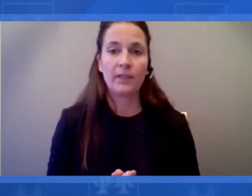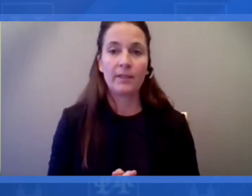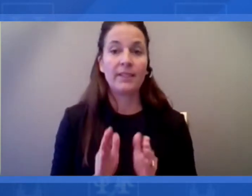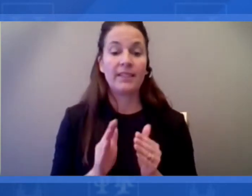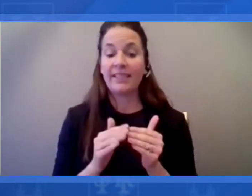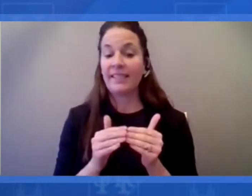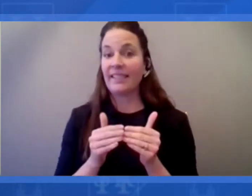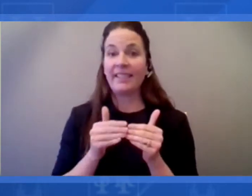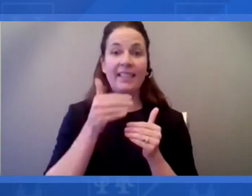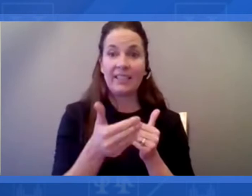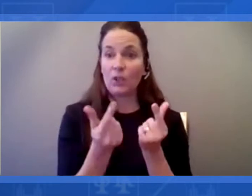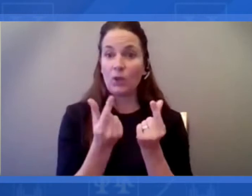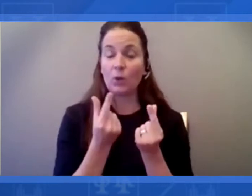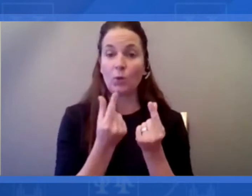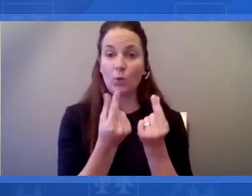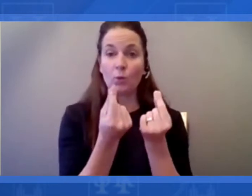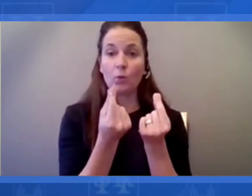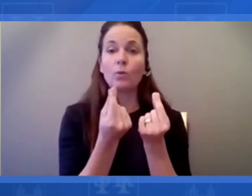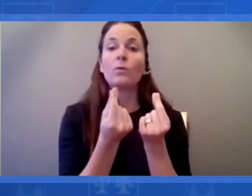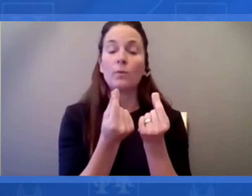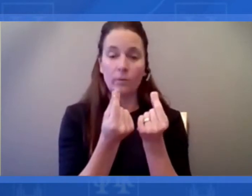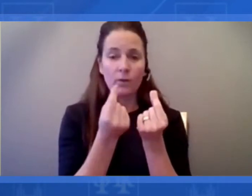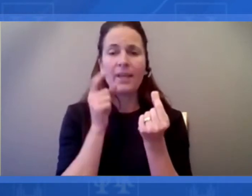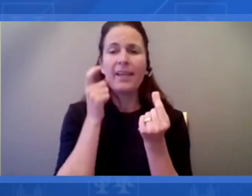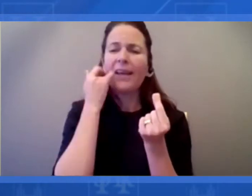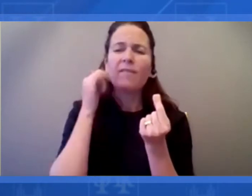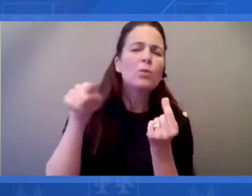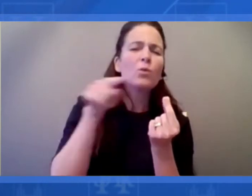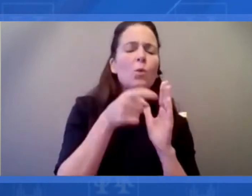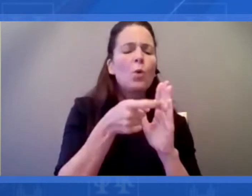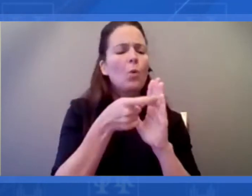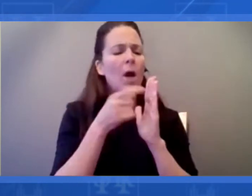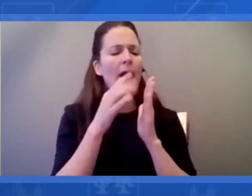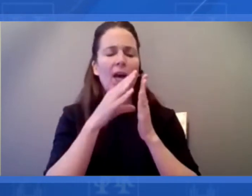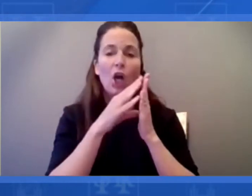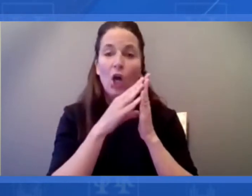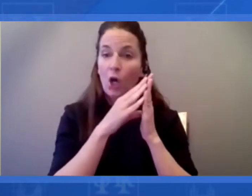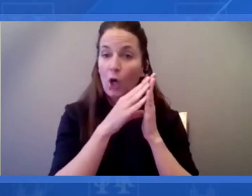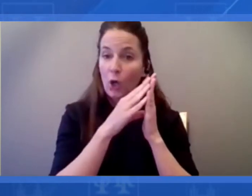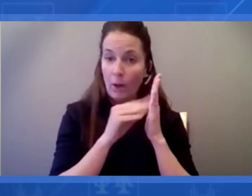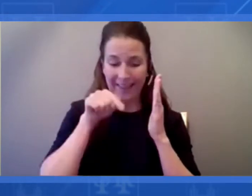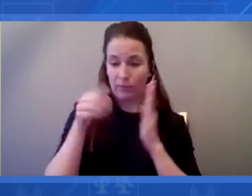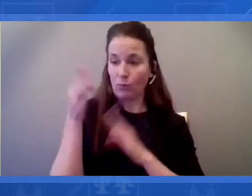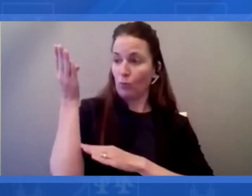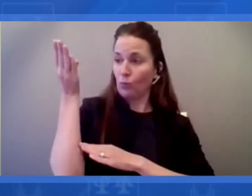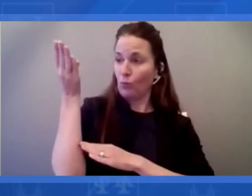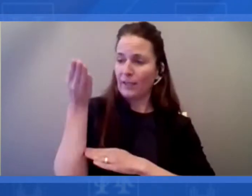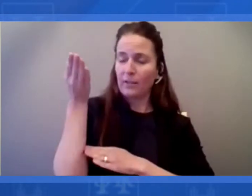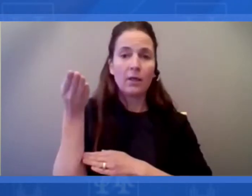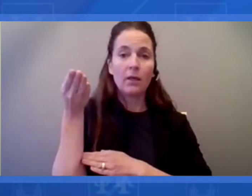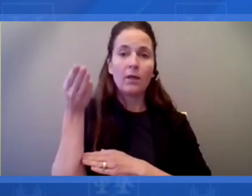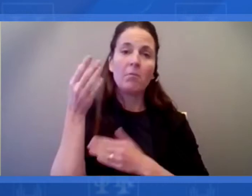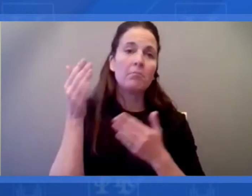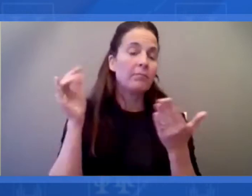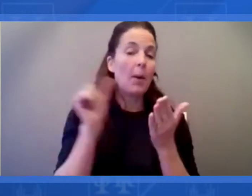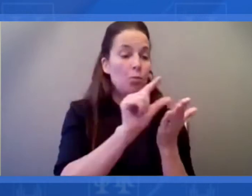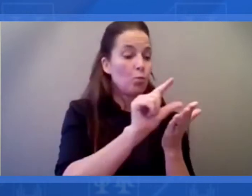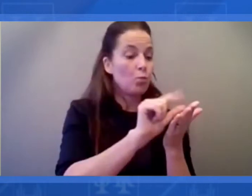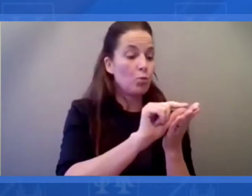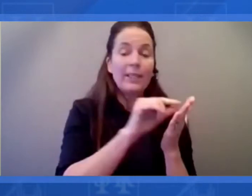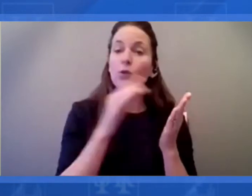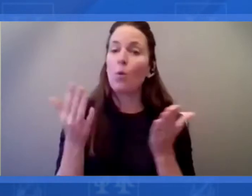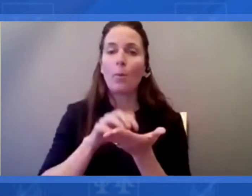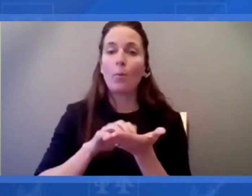steps, if you require a copy of this presentation in an alternative format such as print or braille, contact